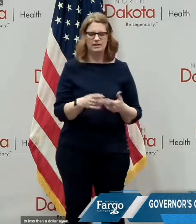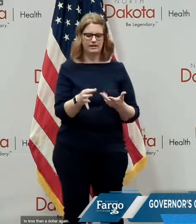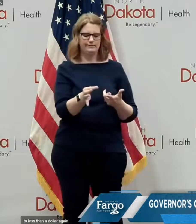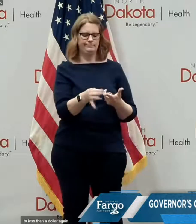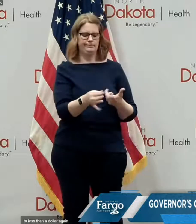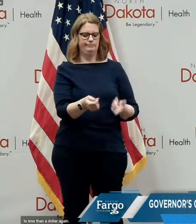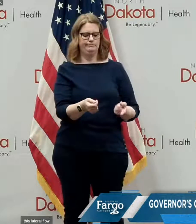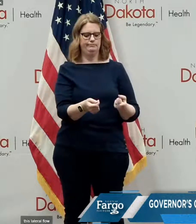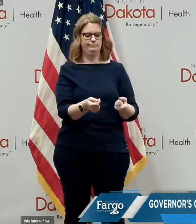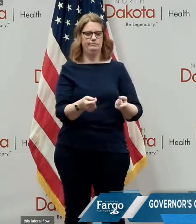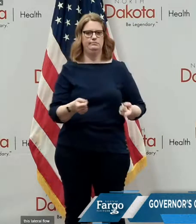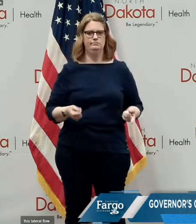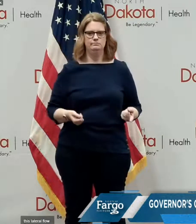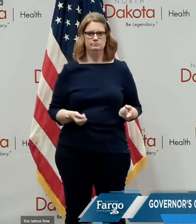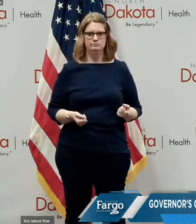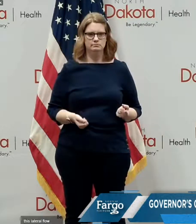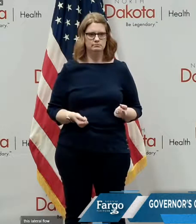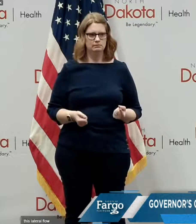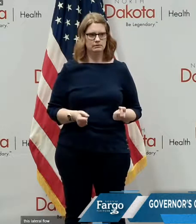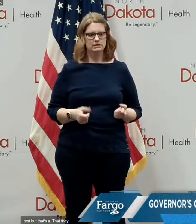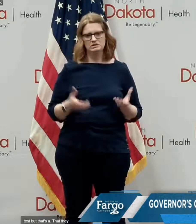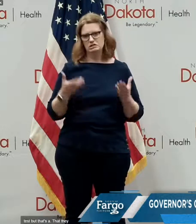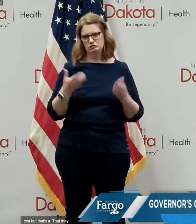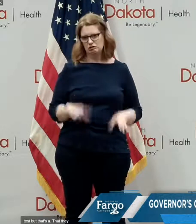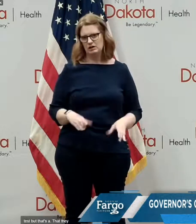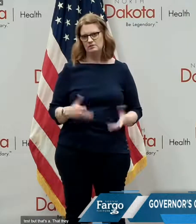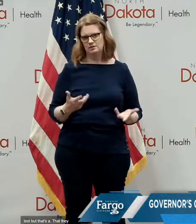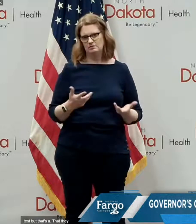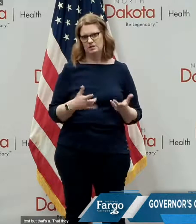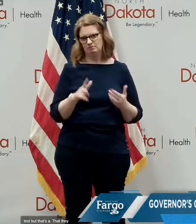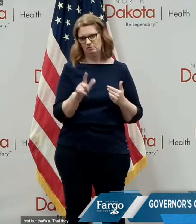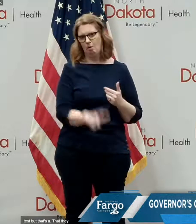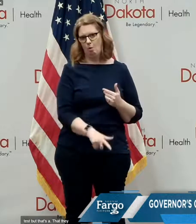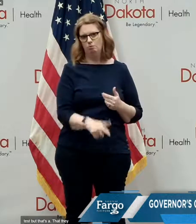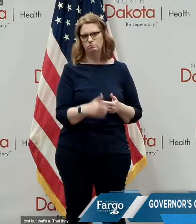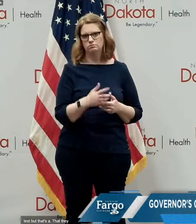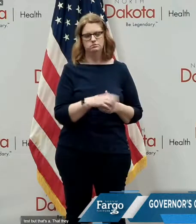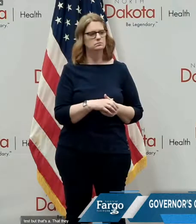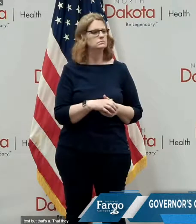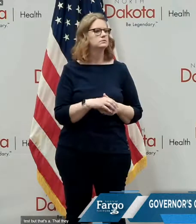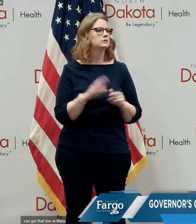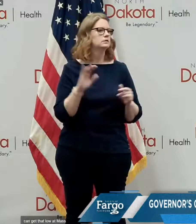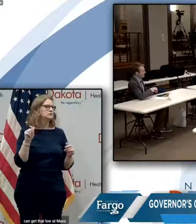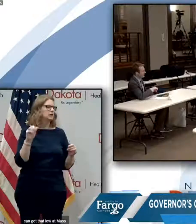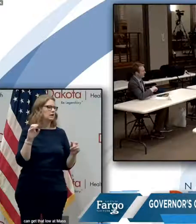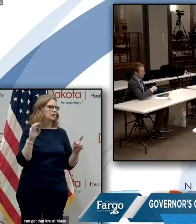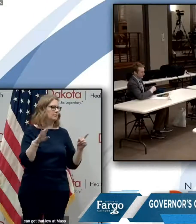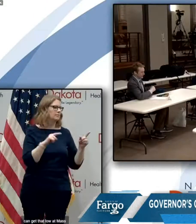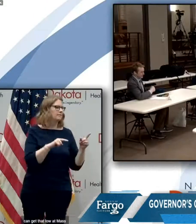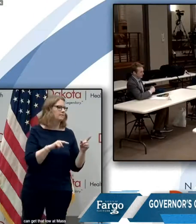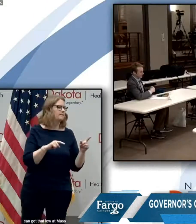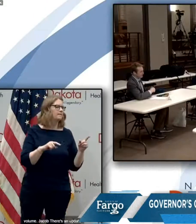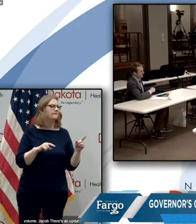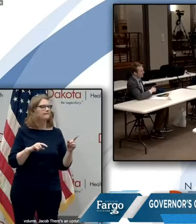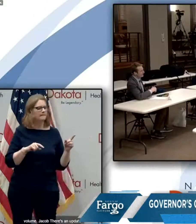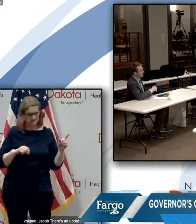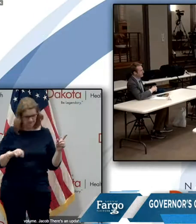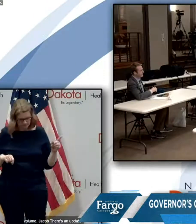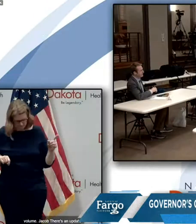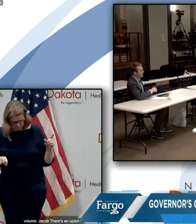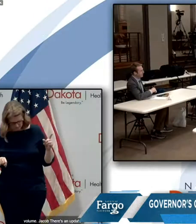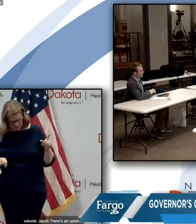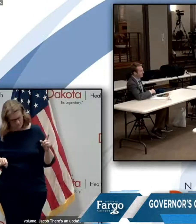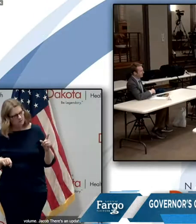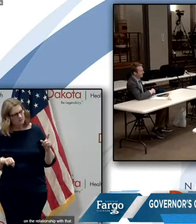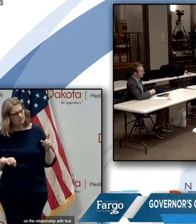that's a possibility that they could get that low at mass volume. Jacob? I'm wondering if there's an update on the relationship with that testing